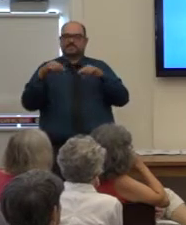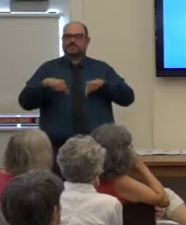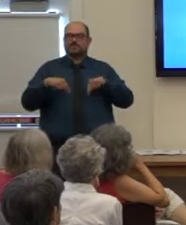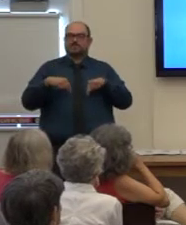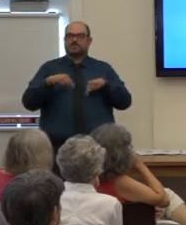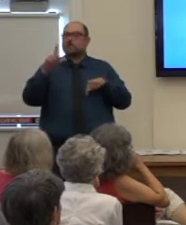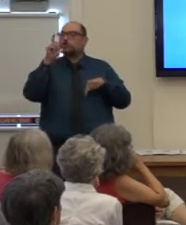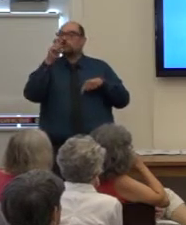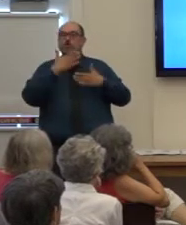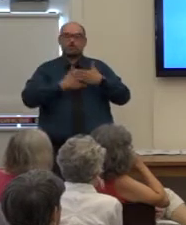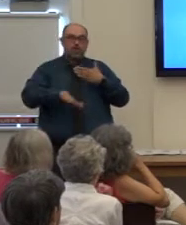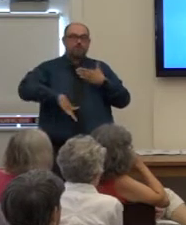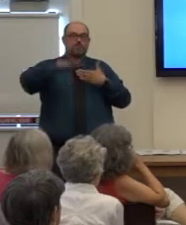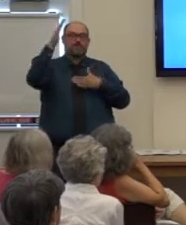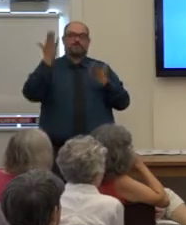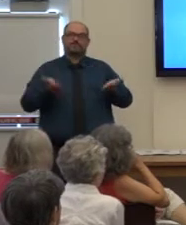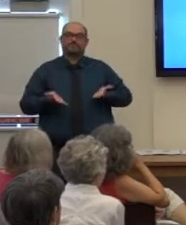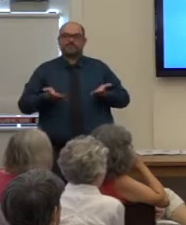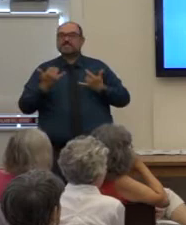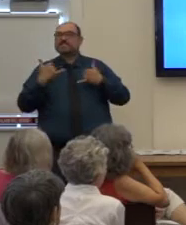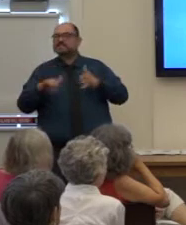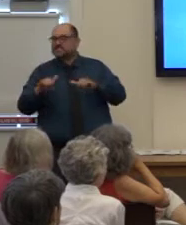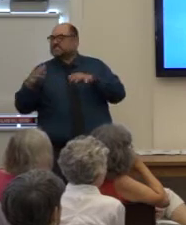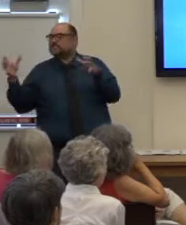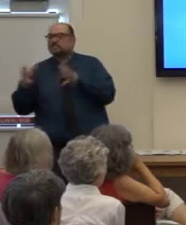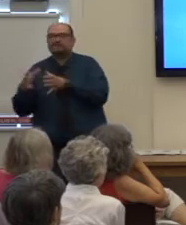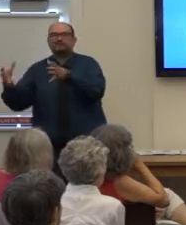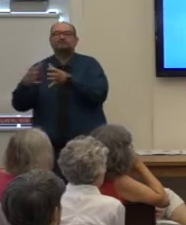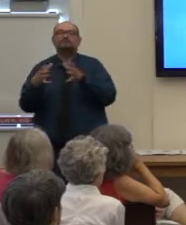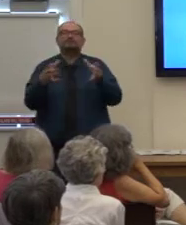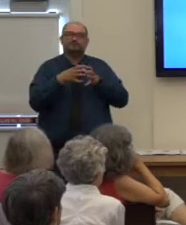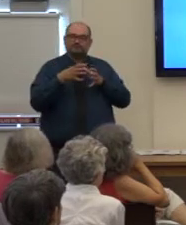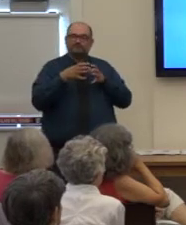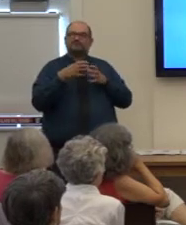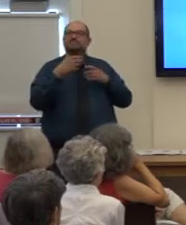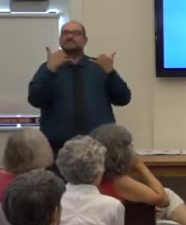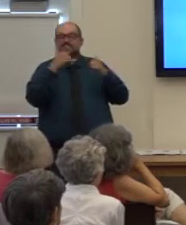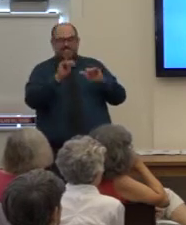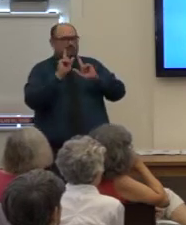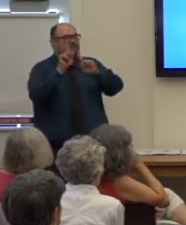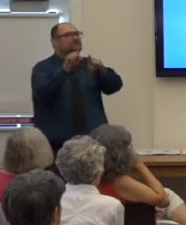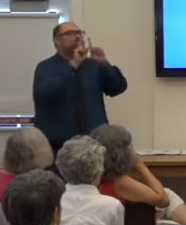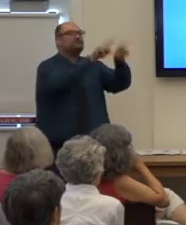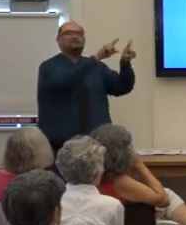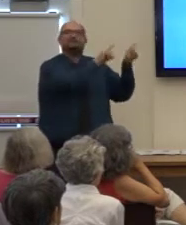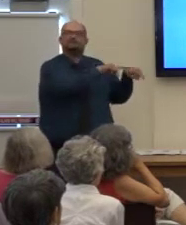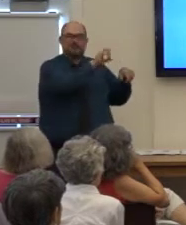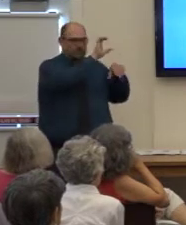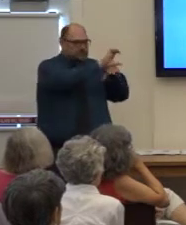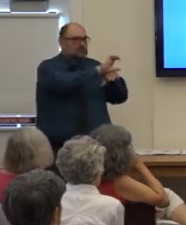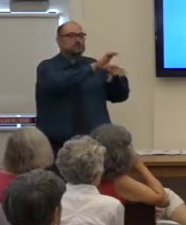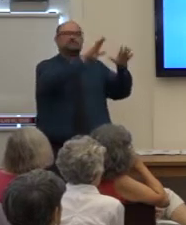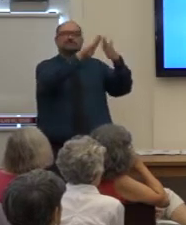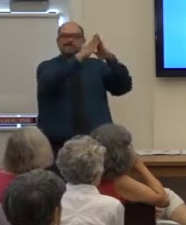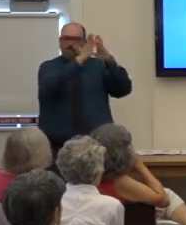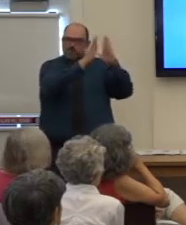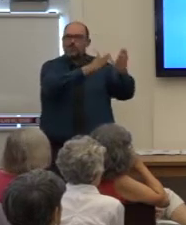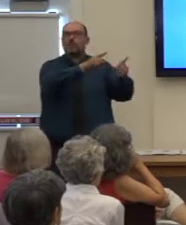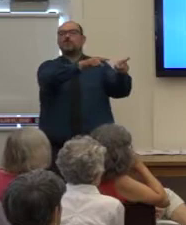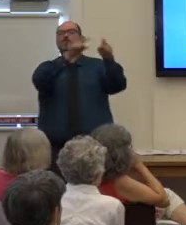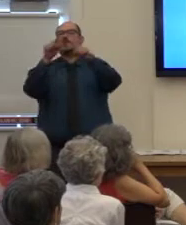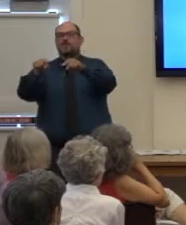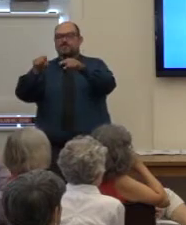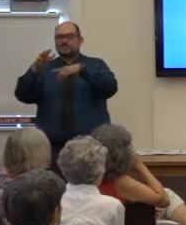to congregate at the store, at the church, at the town hall remained, the isolation from the wider